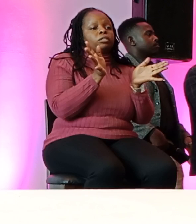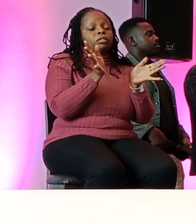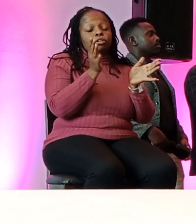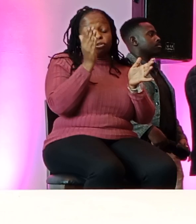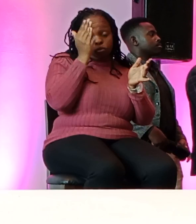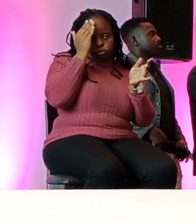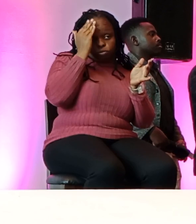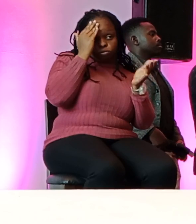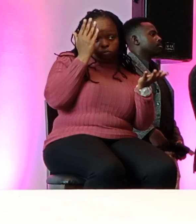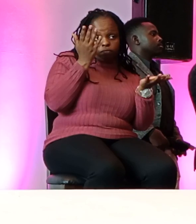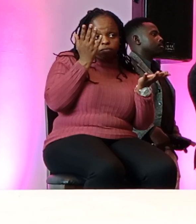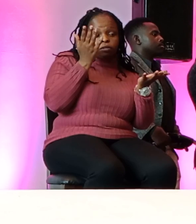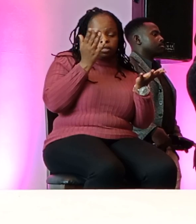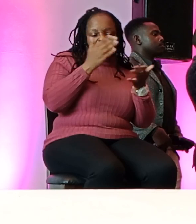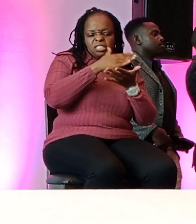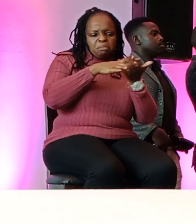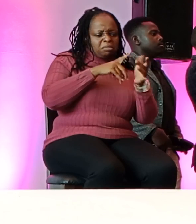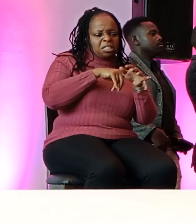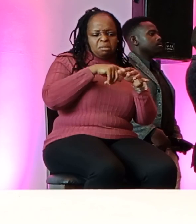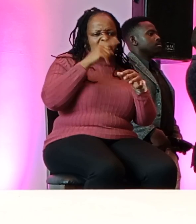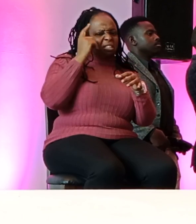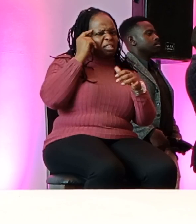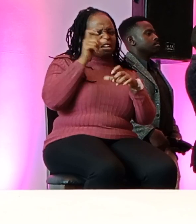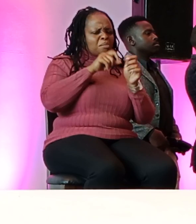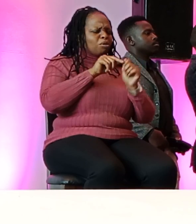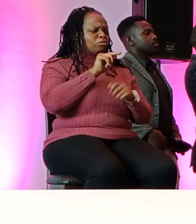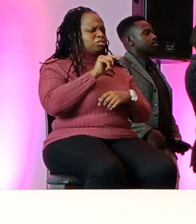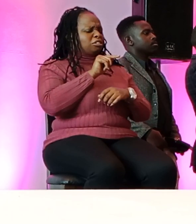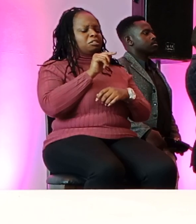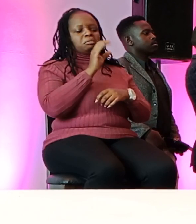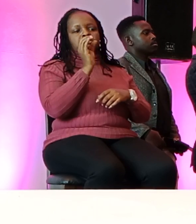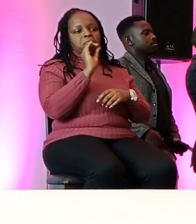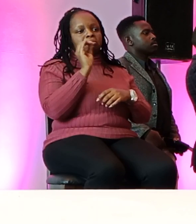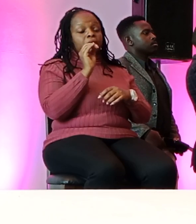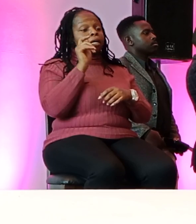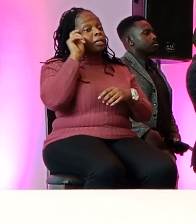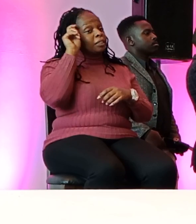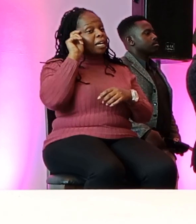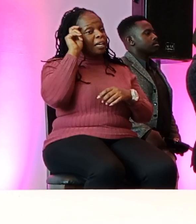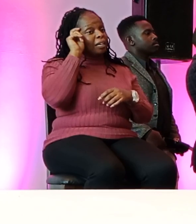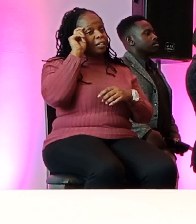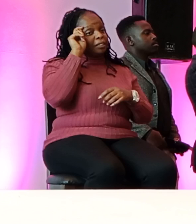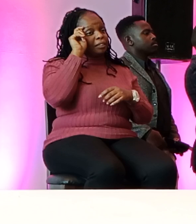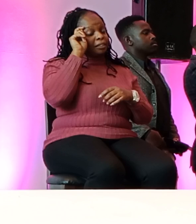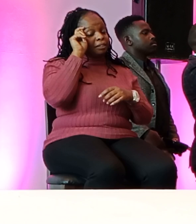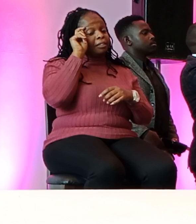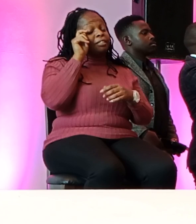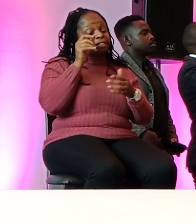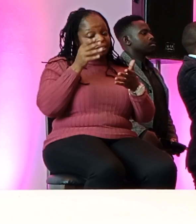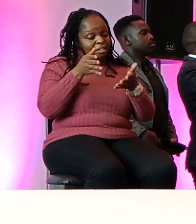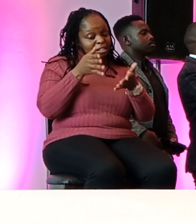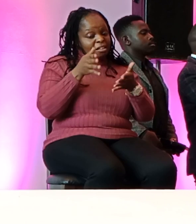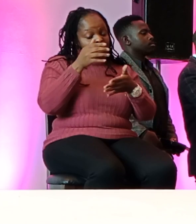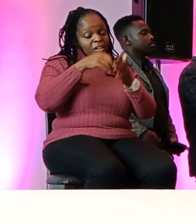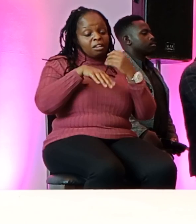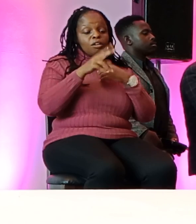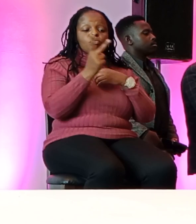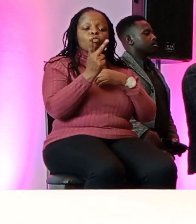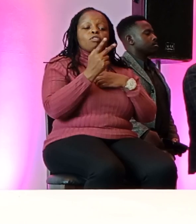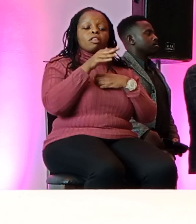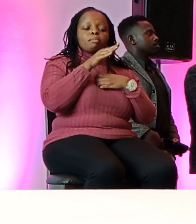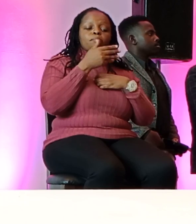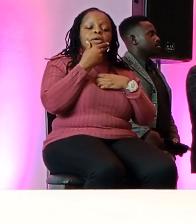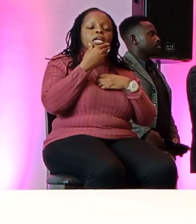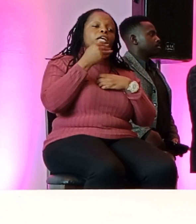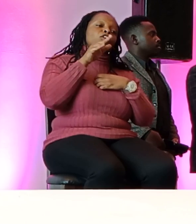you know, sometimes we never think about it. Talent resides in both men and